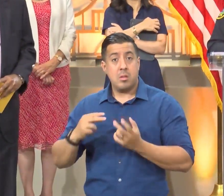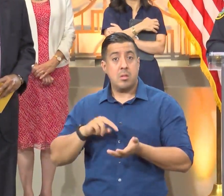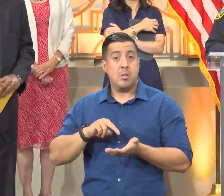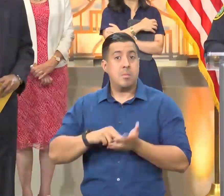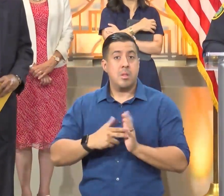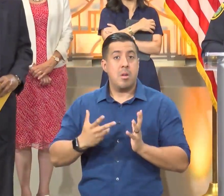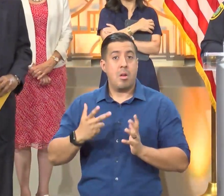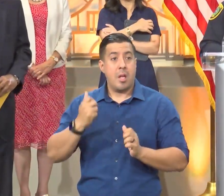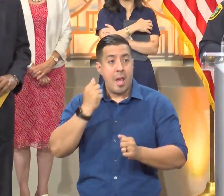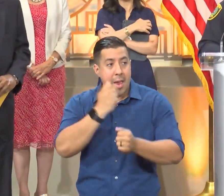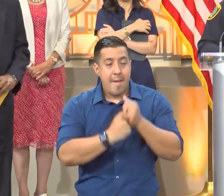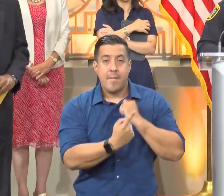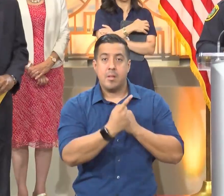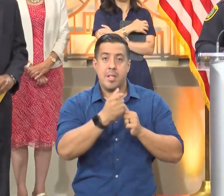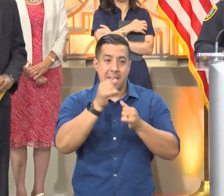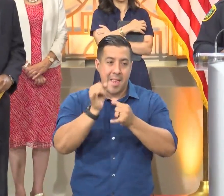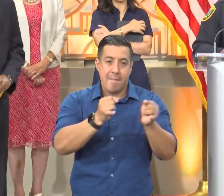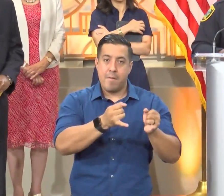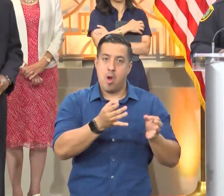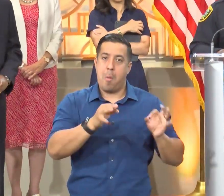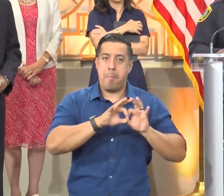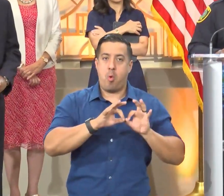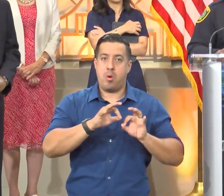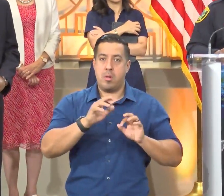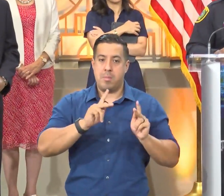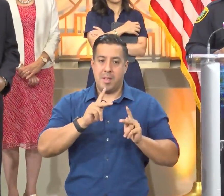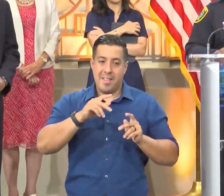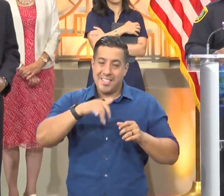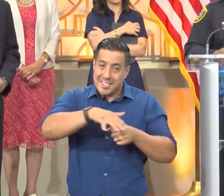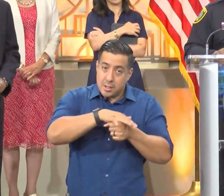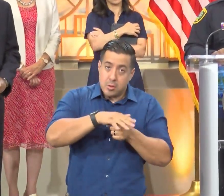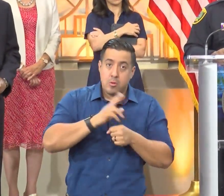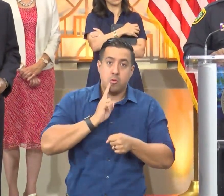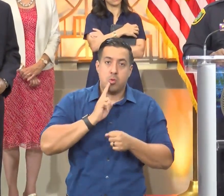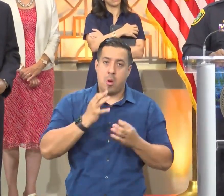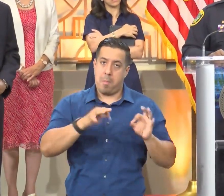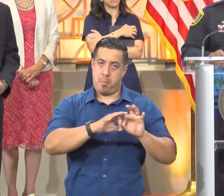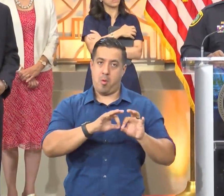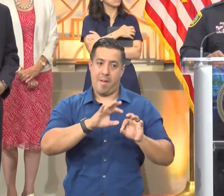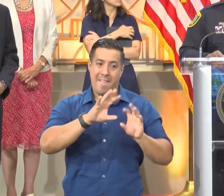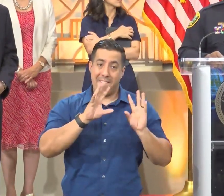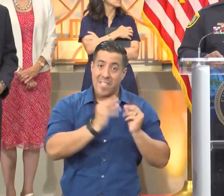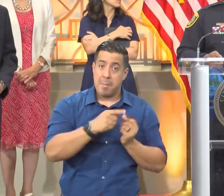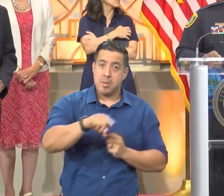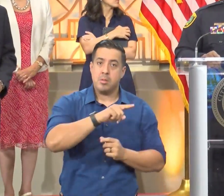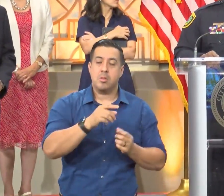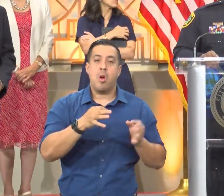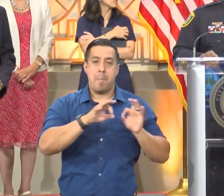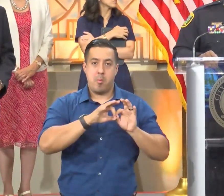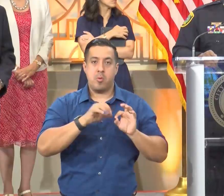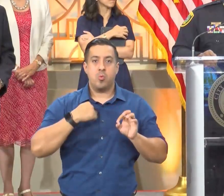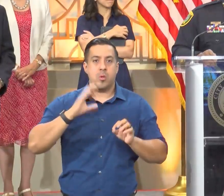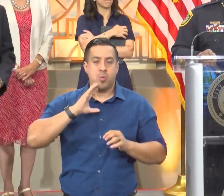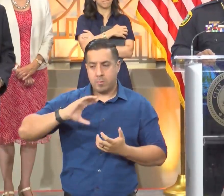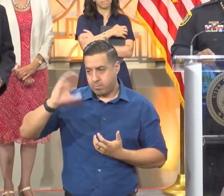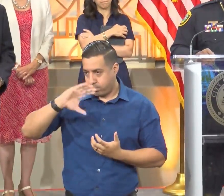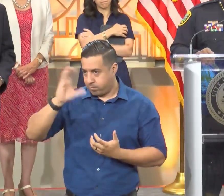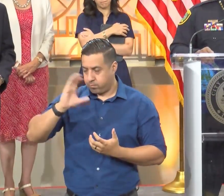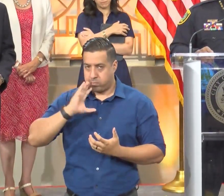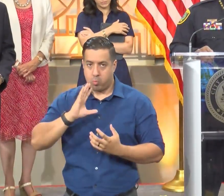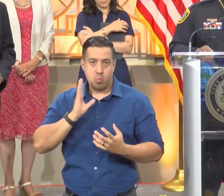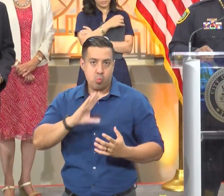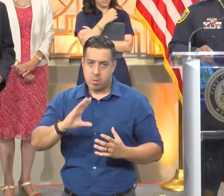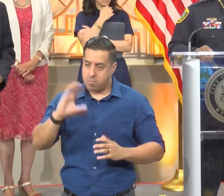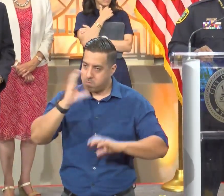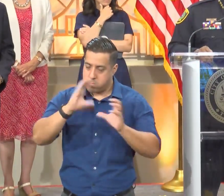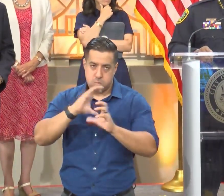is important. Every individual is important, every family. And we're going to pursue those murder suspects like we never had